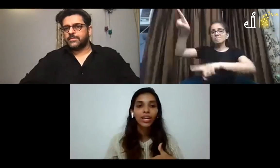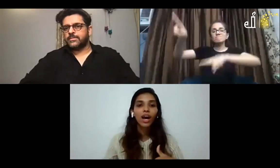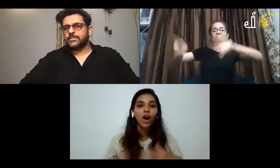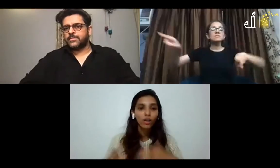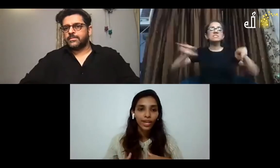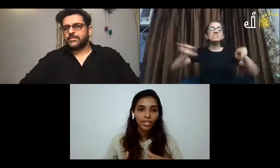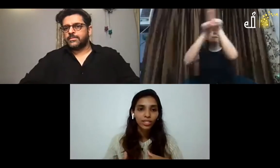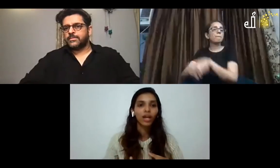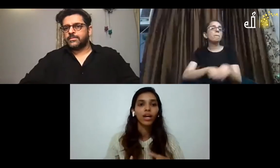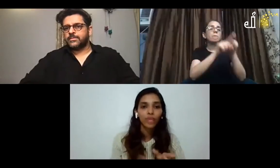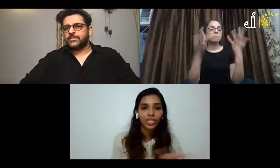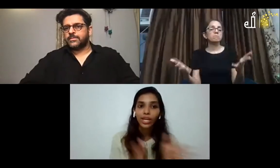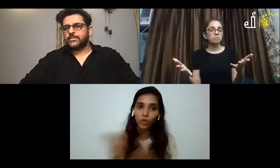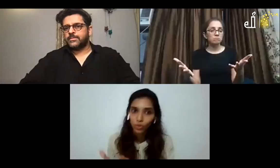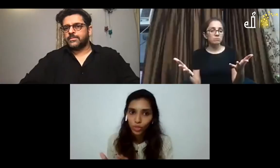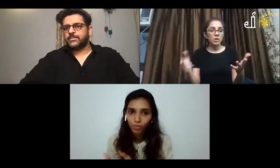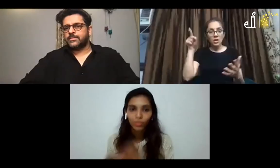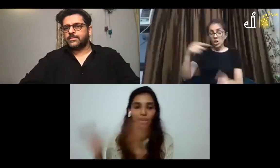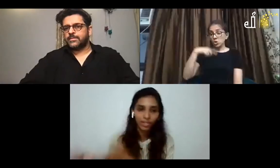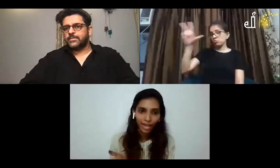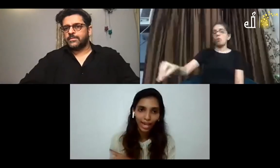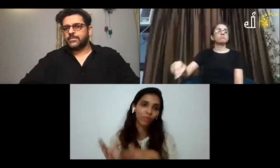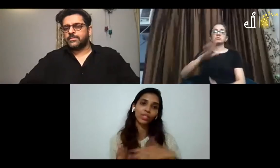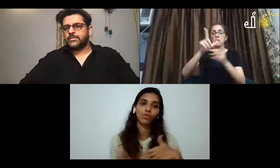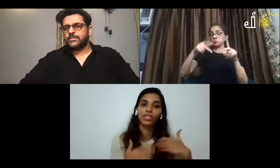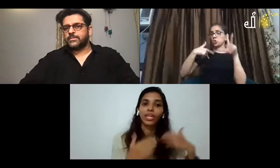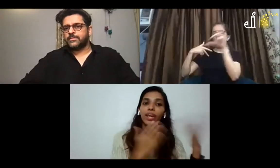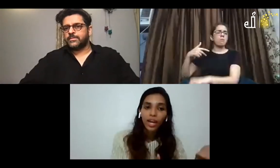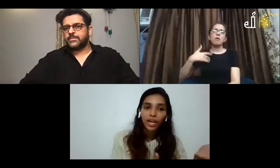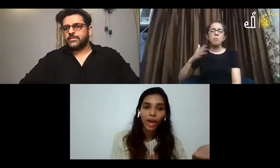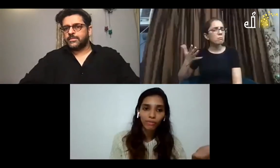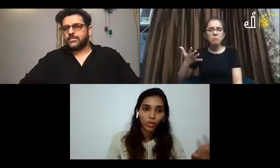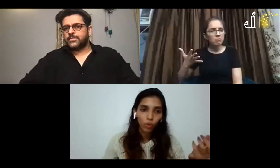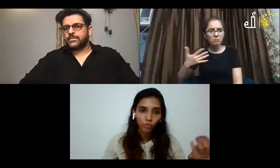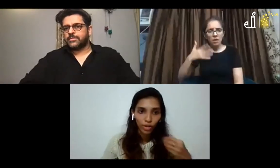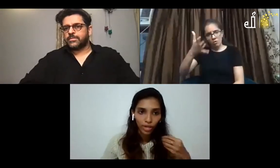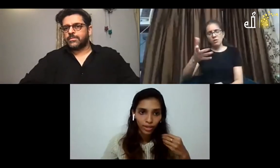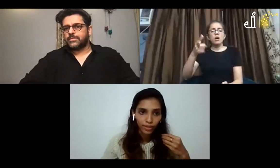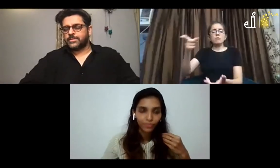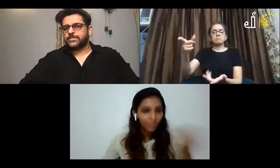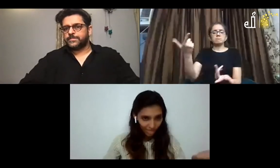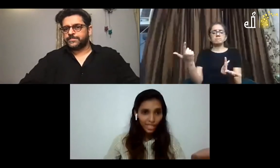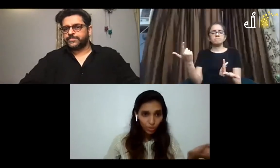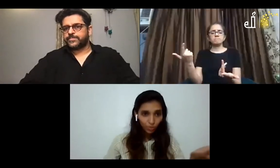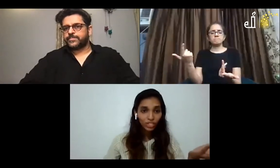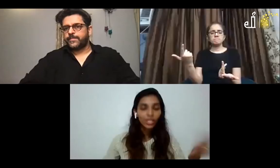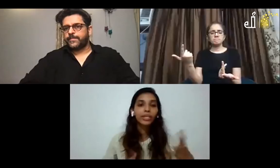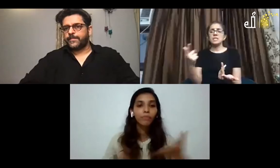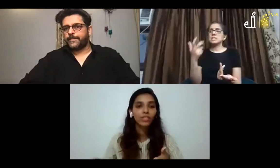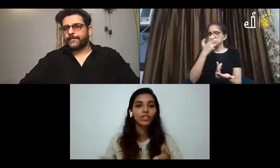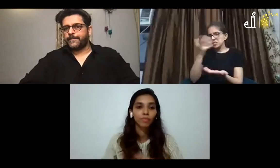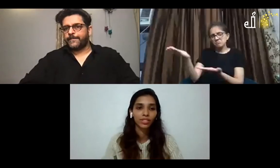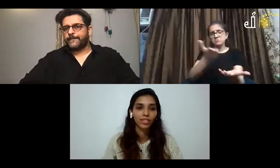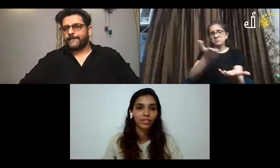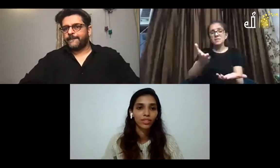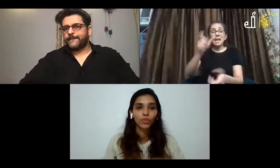not like always we say no to sign language, or we say you have to go for speech. It